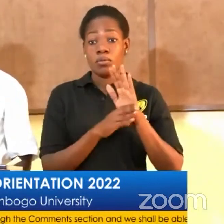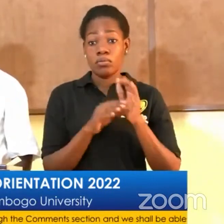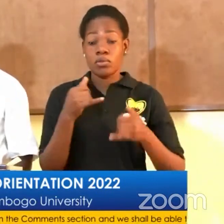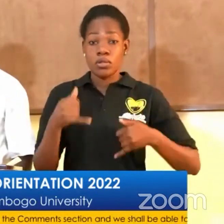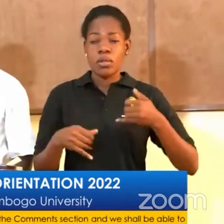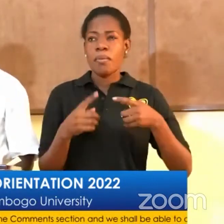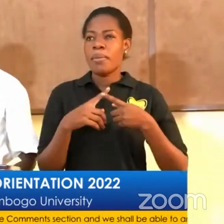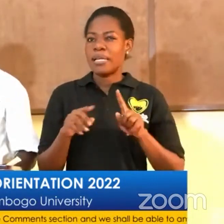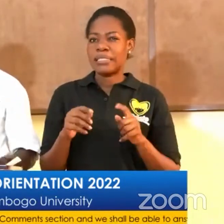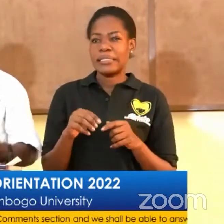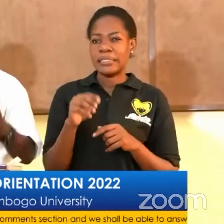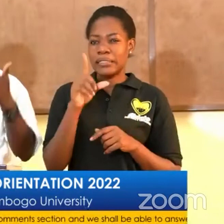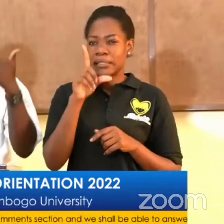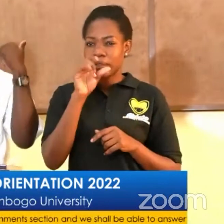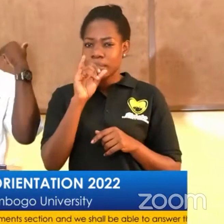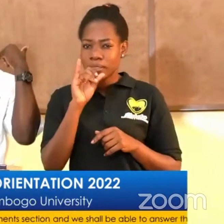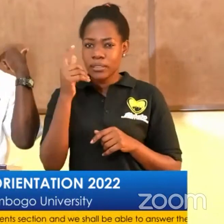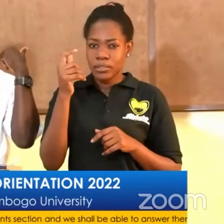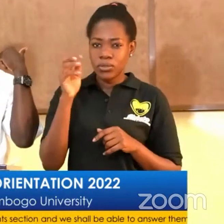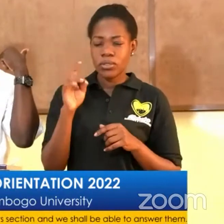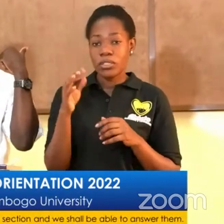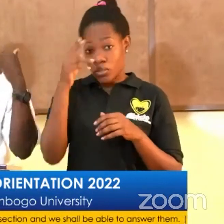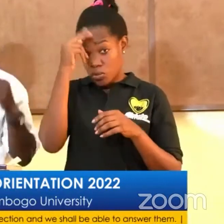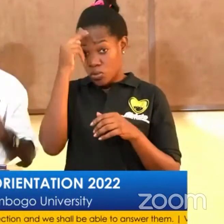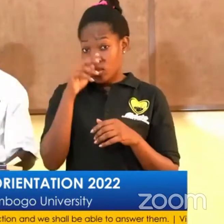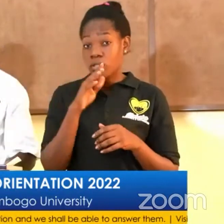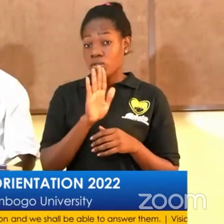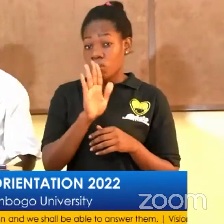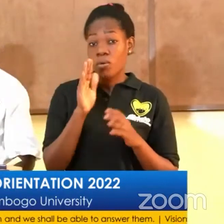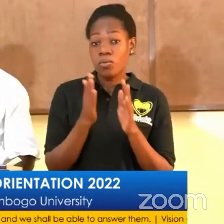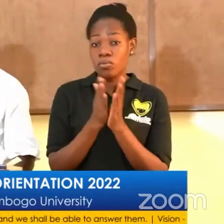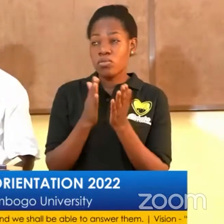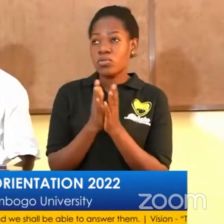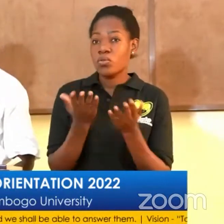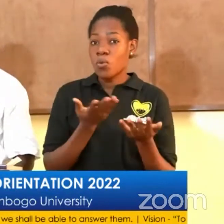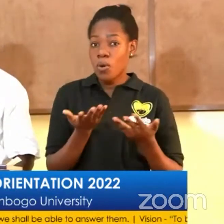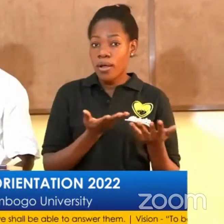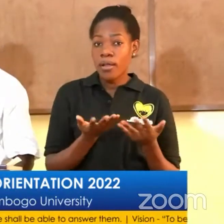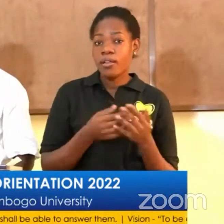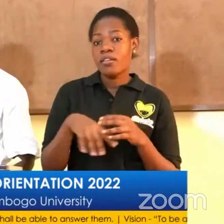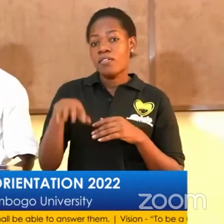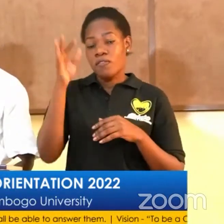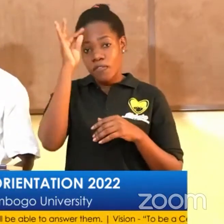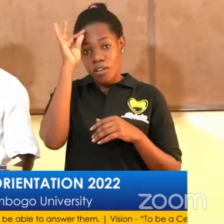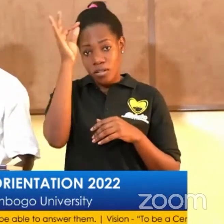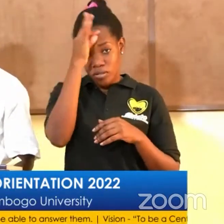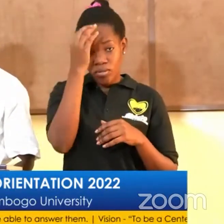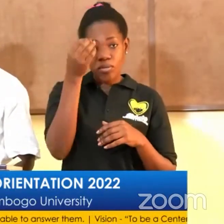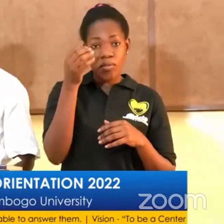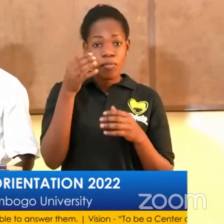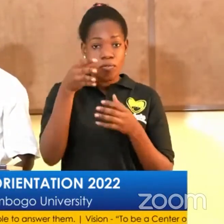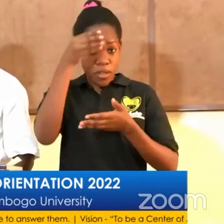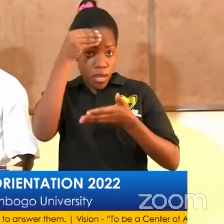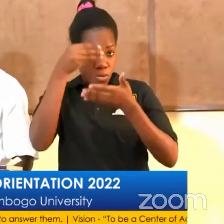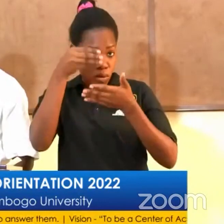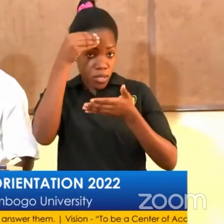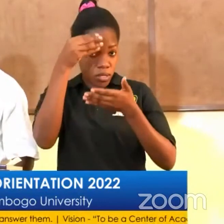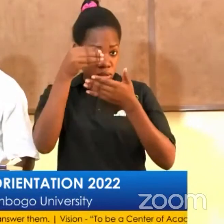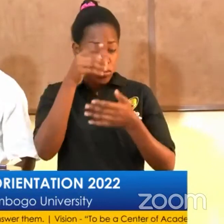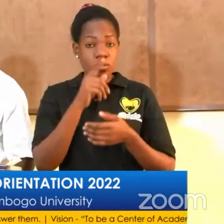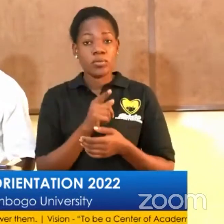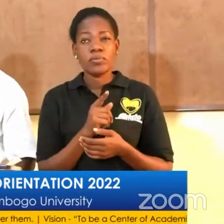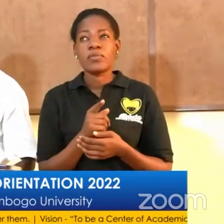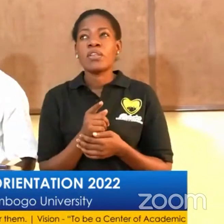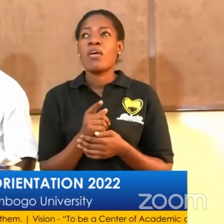literature students, mostly your set books are at Faculty of Education, and those who